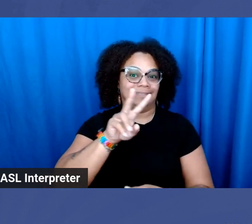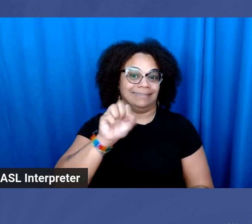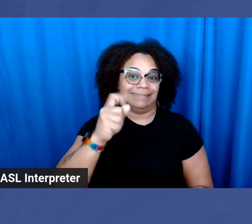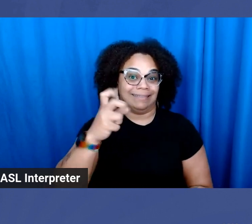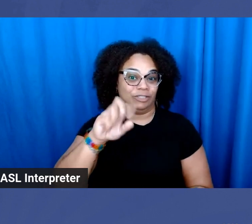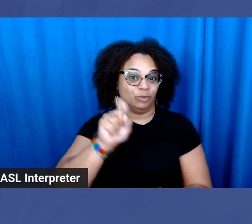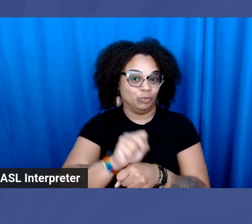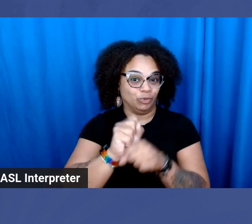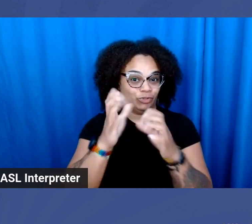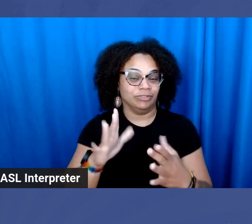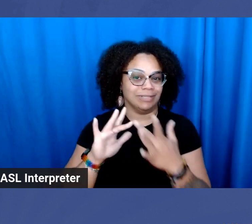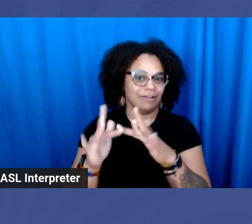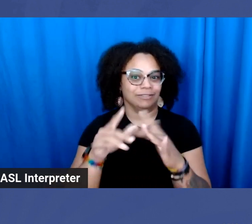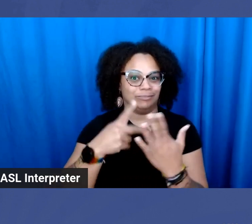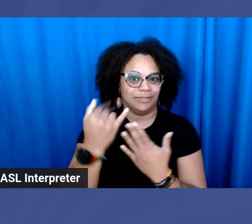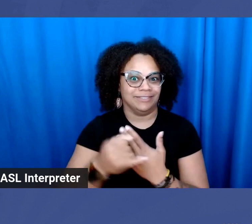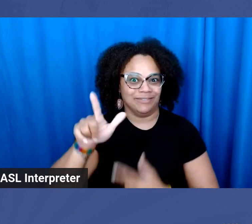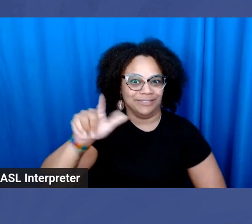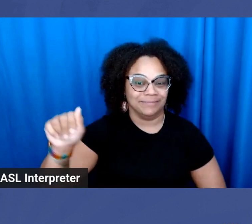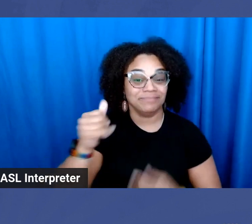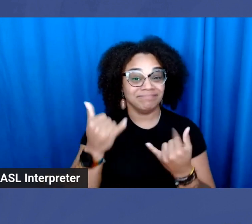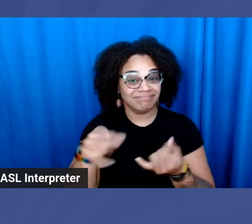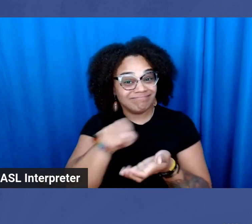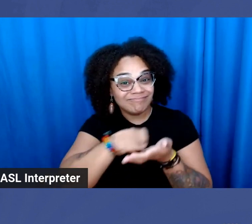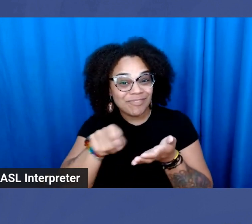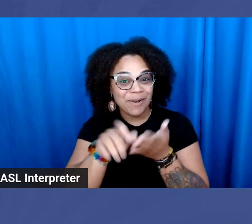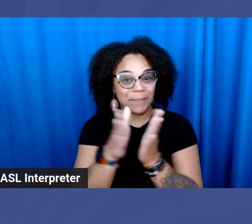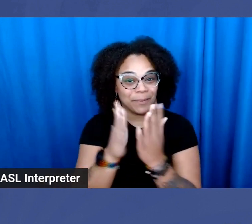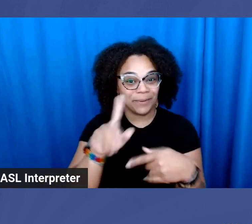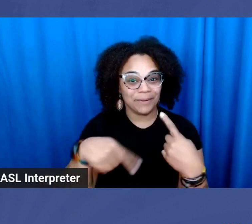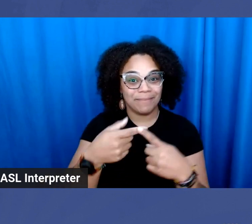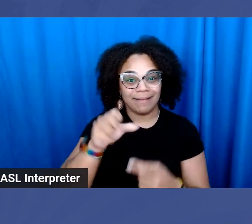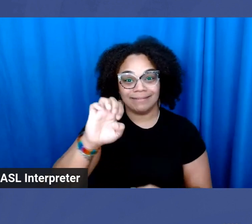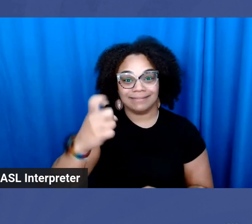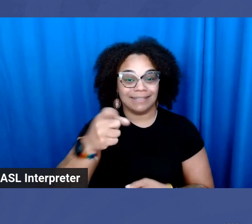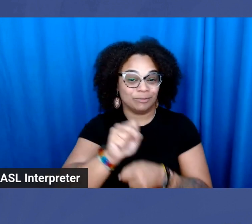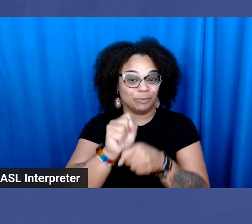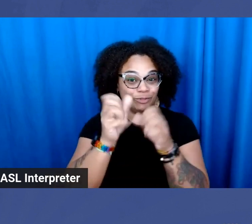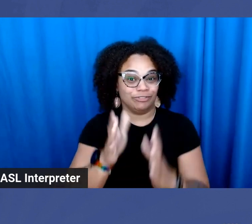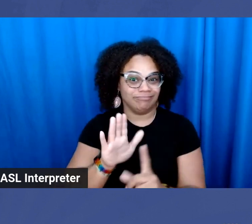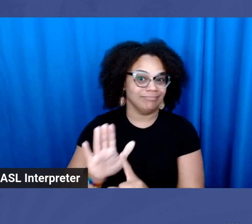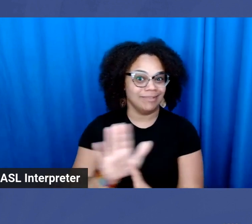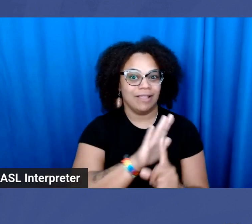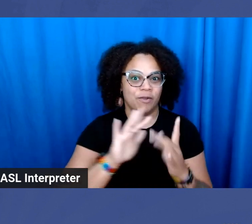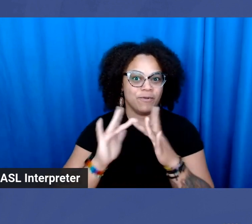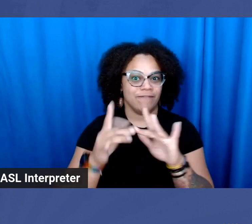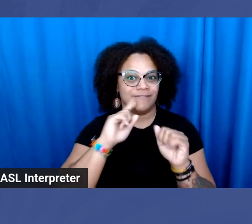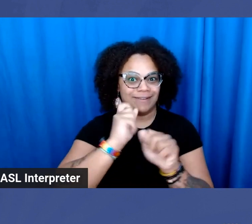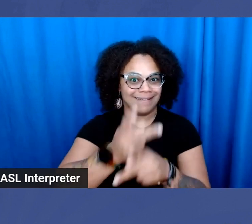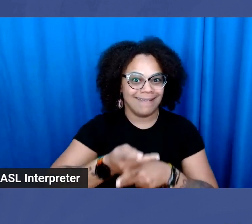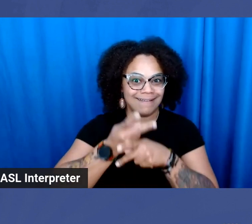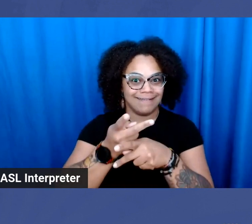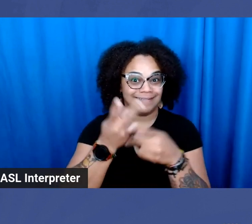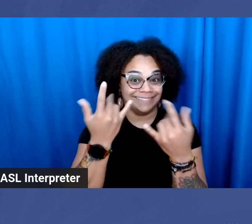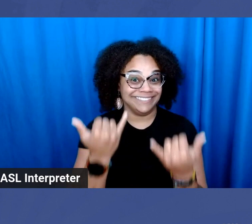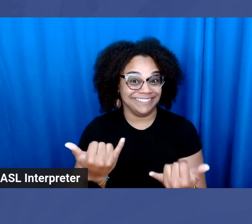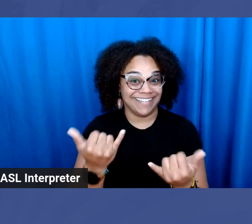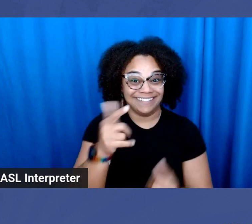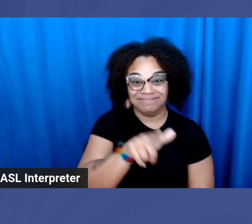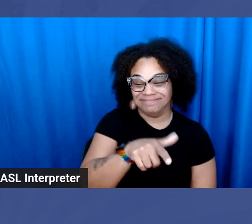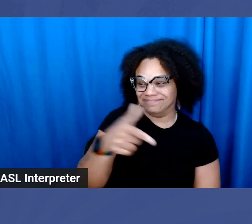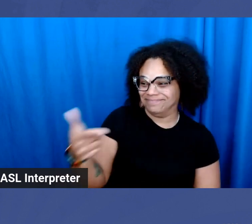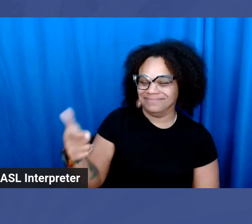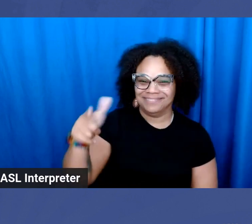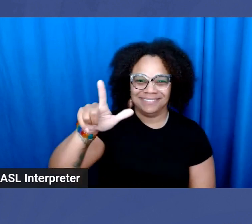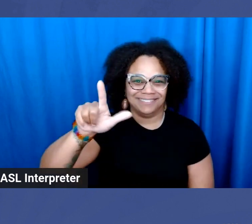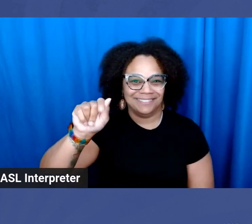Angeles. Lauren is currently working on a book about sex workers' networks of care. And now, without further ado, we will